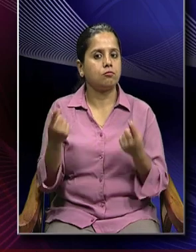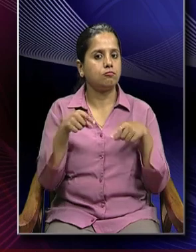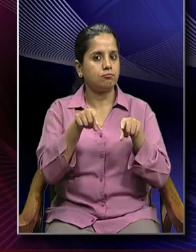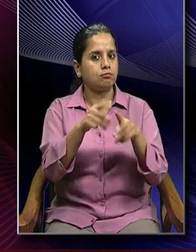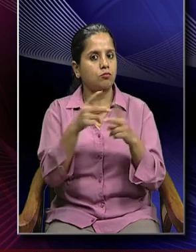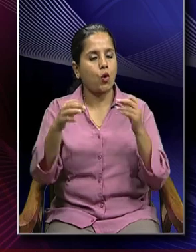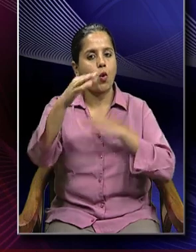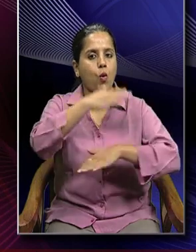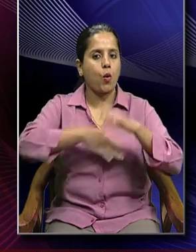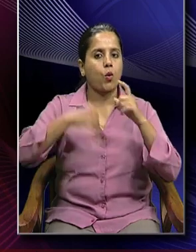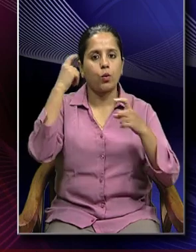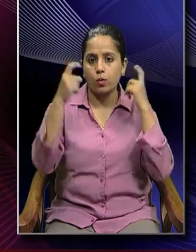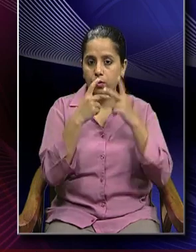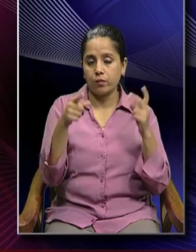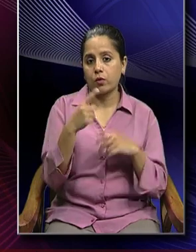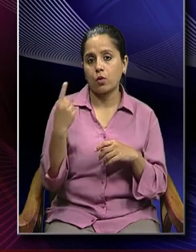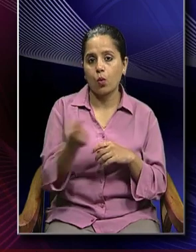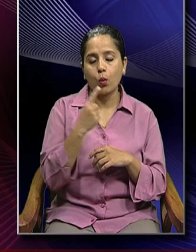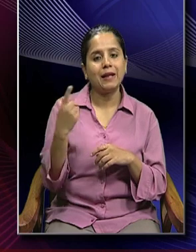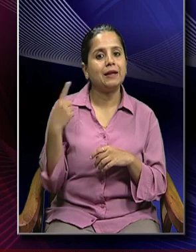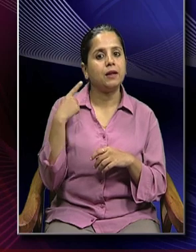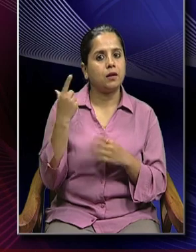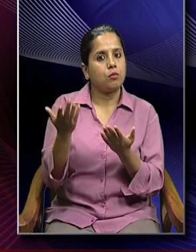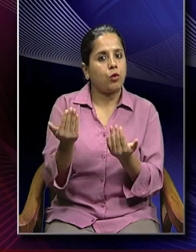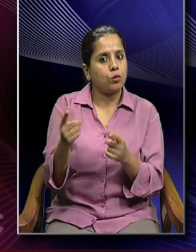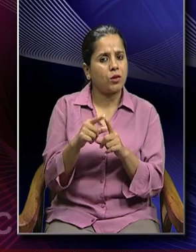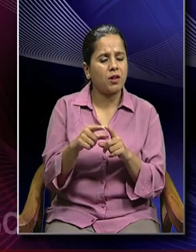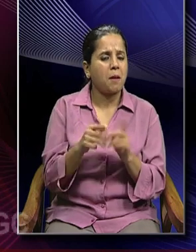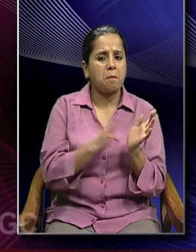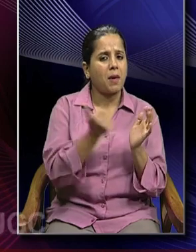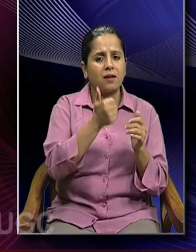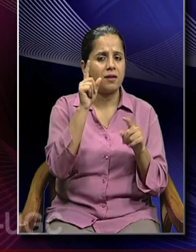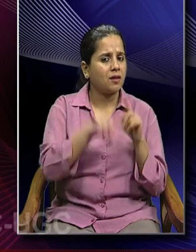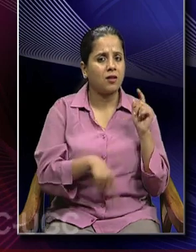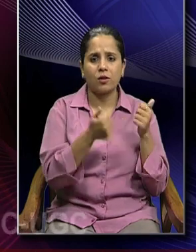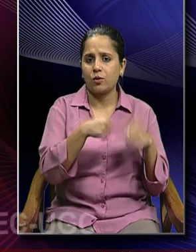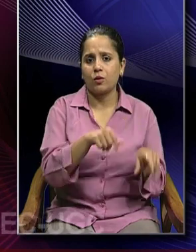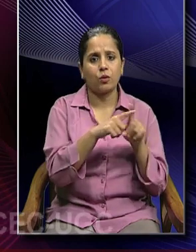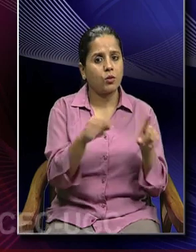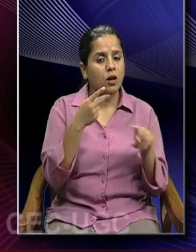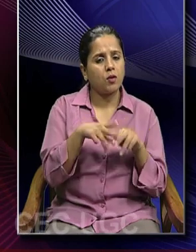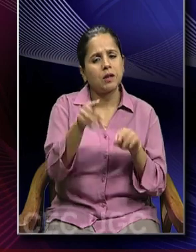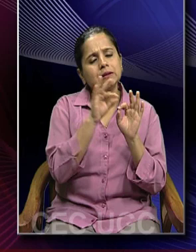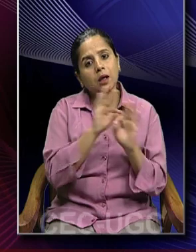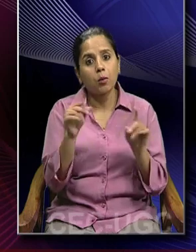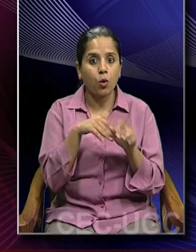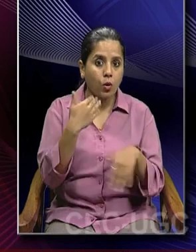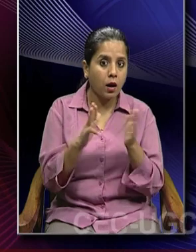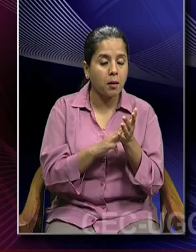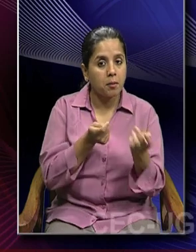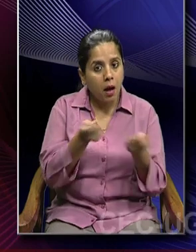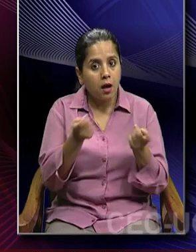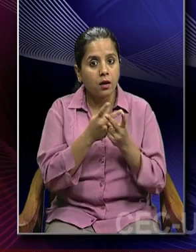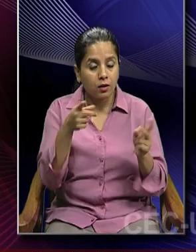of the organization, and it is only the leader who can do. Managers can't do it. If you are simply into a task of management and